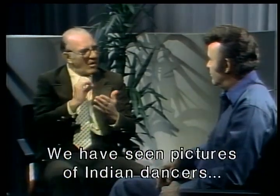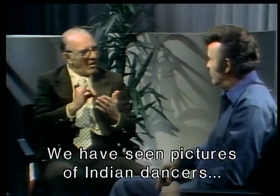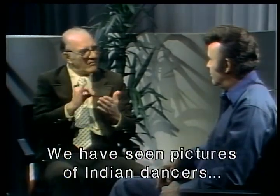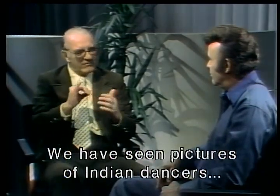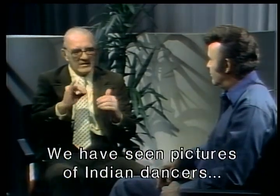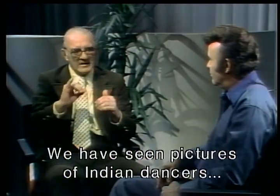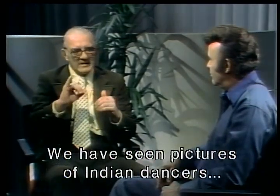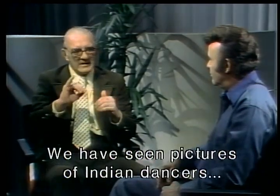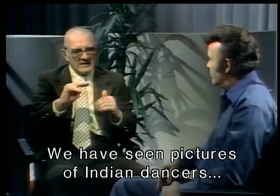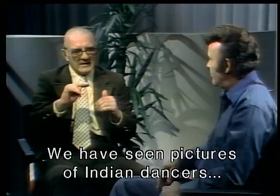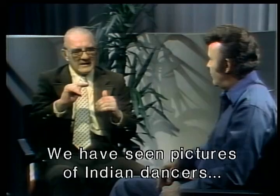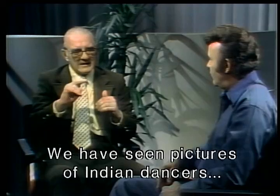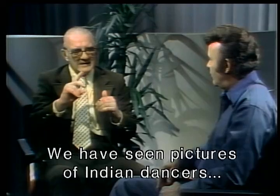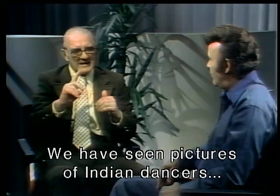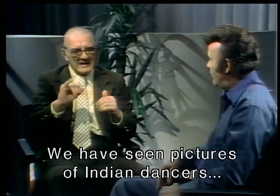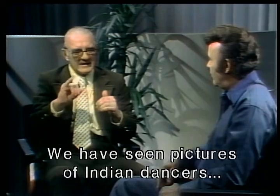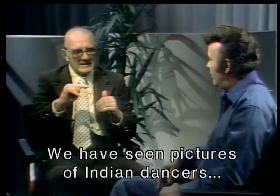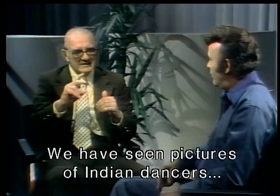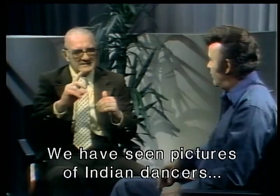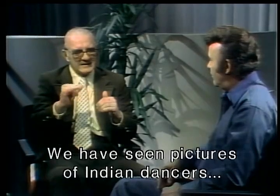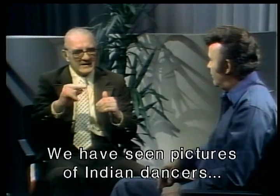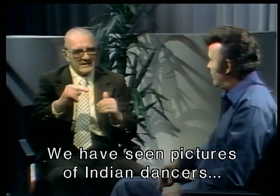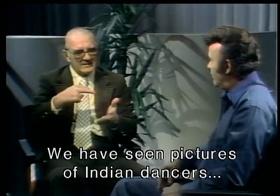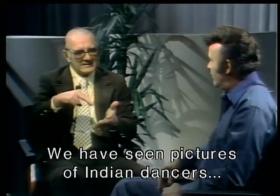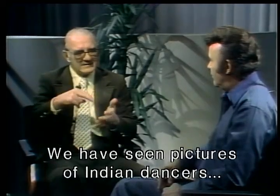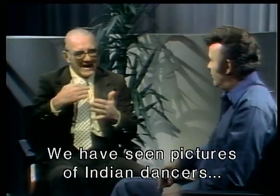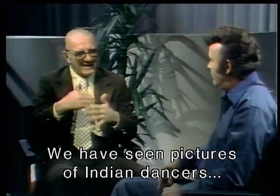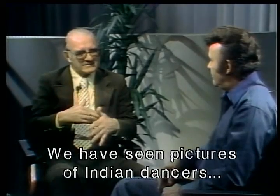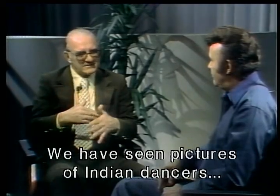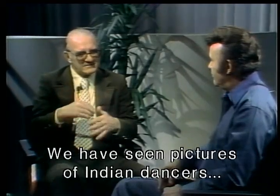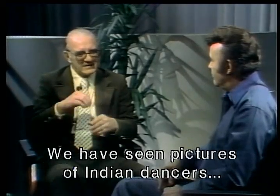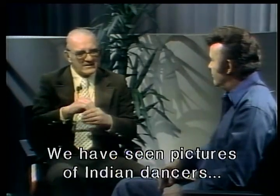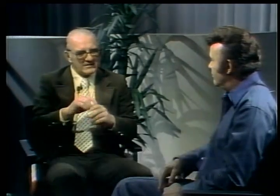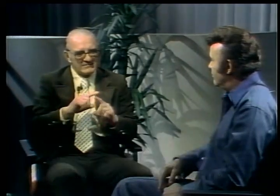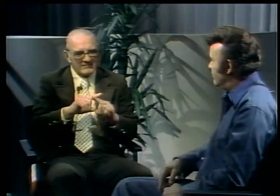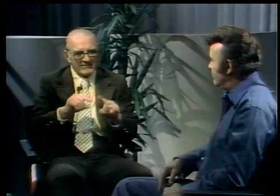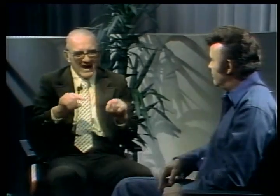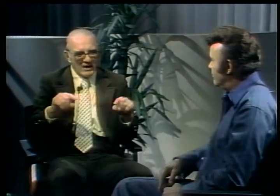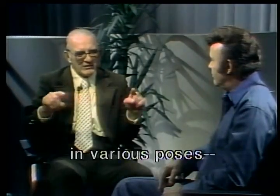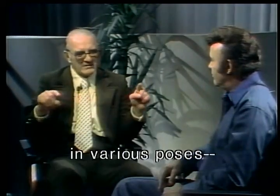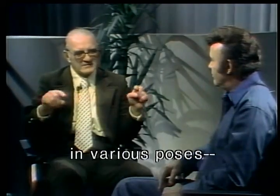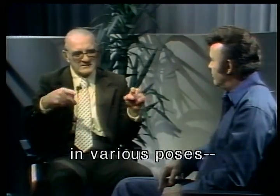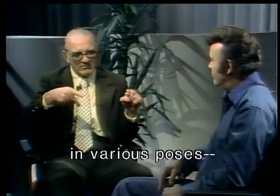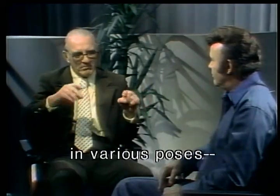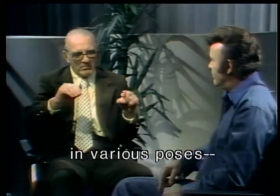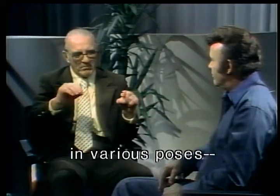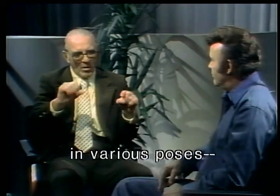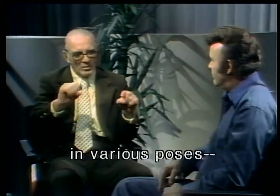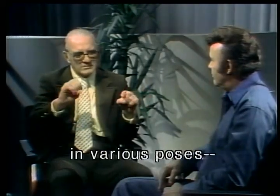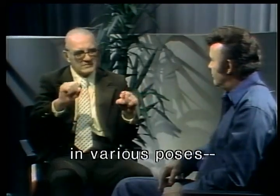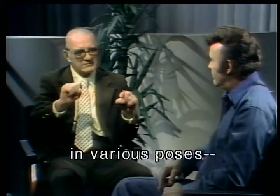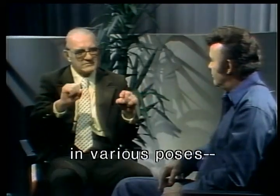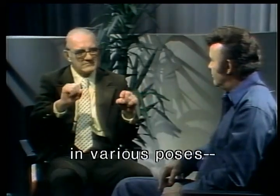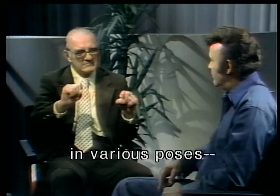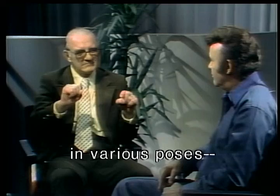of in Indian dancers in various poses,